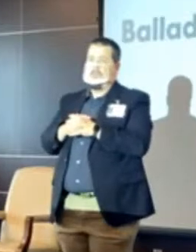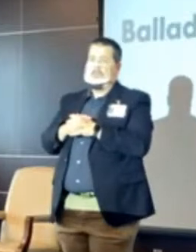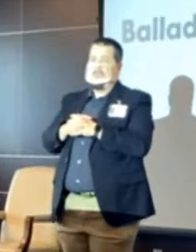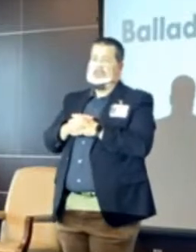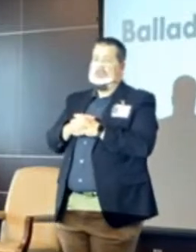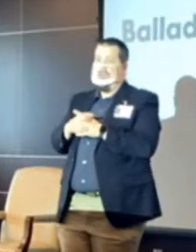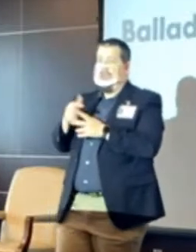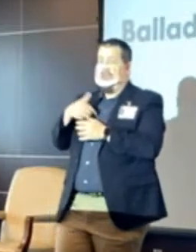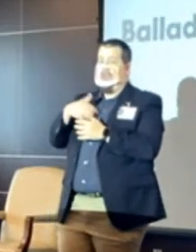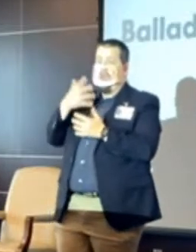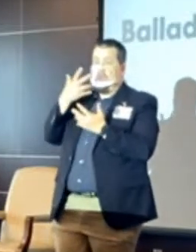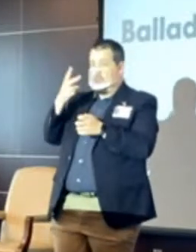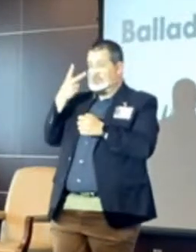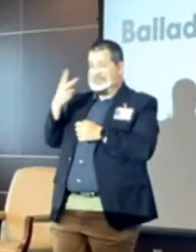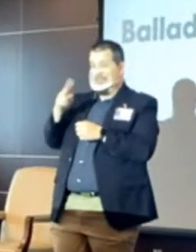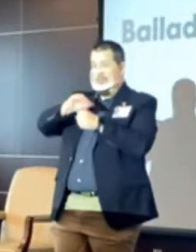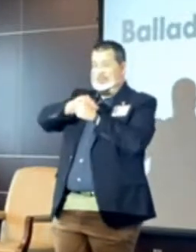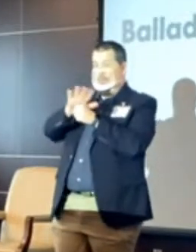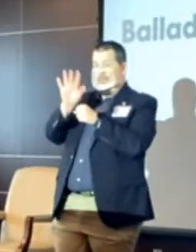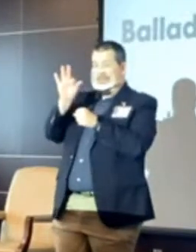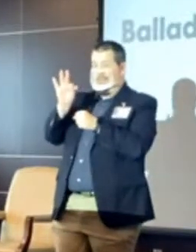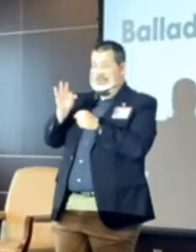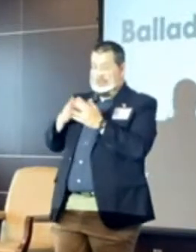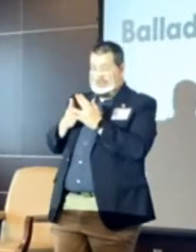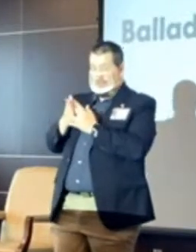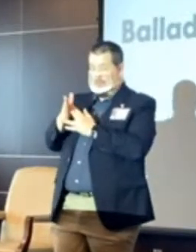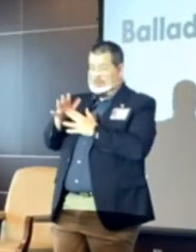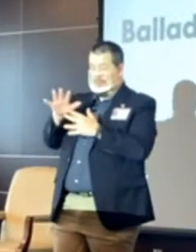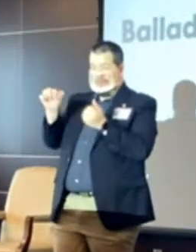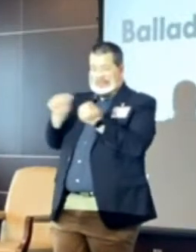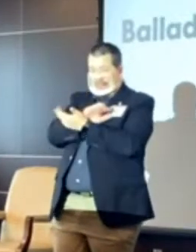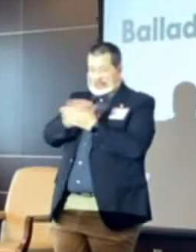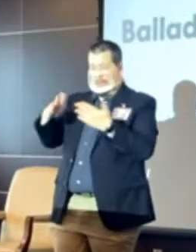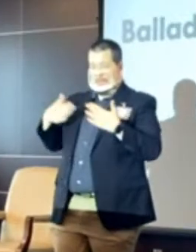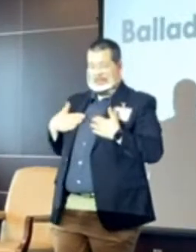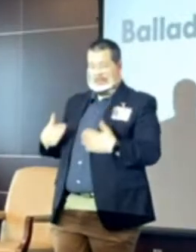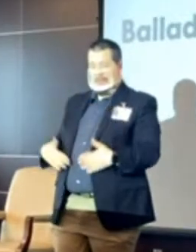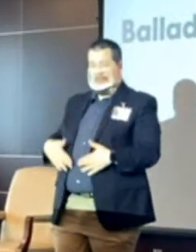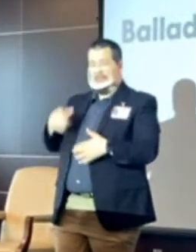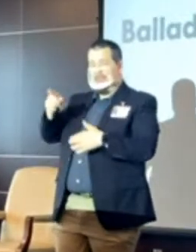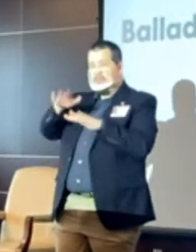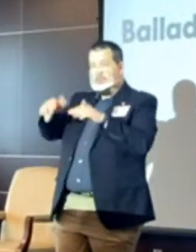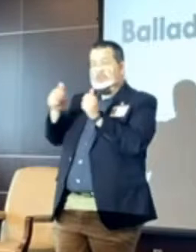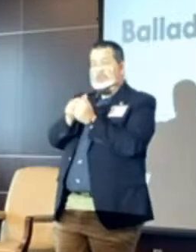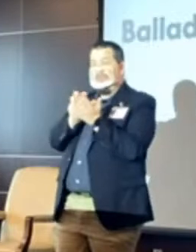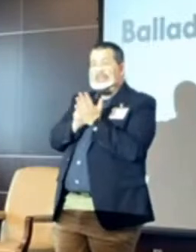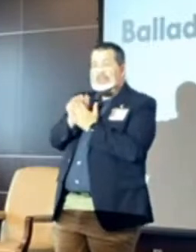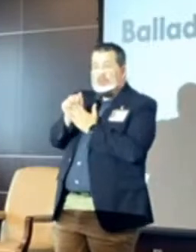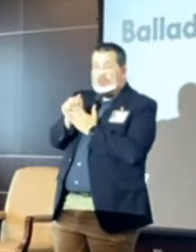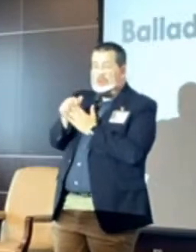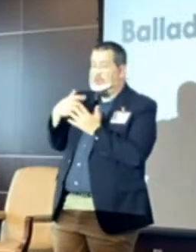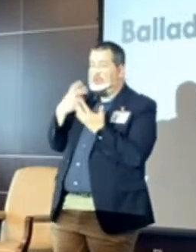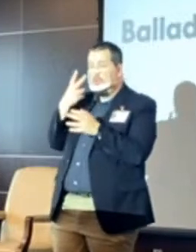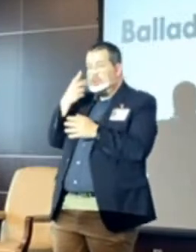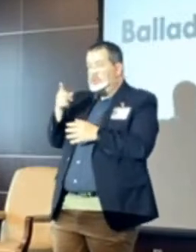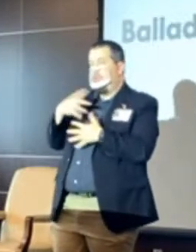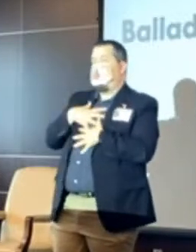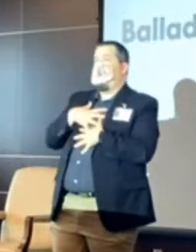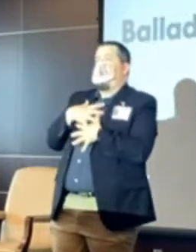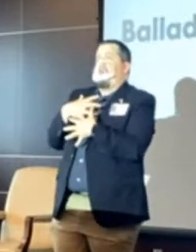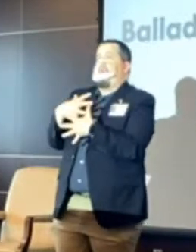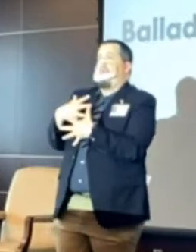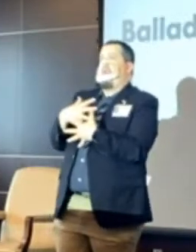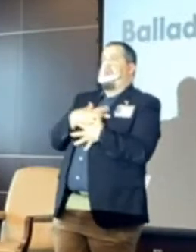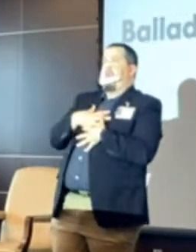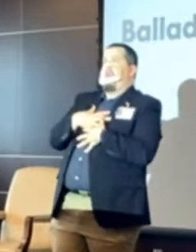I do not want to see COVID-19 rip through the bodies of these children with cancer. I do not want to see them gasping for